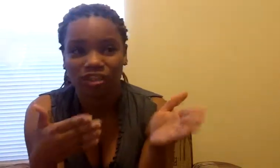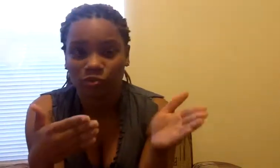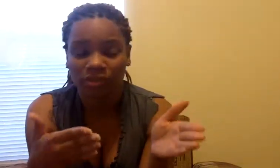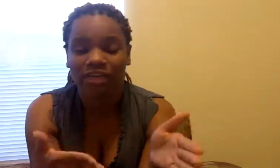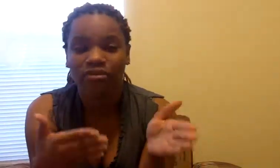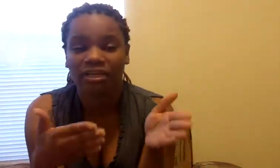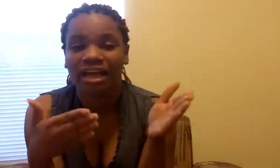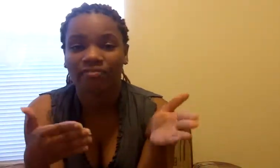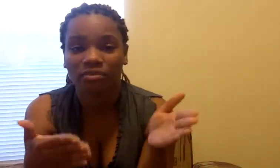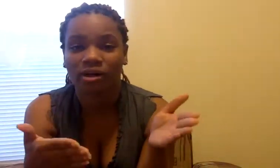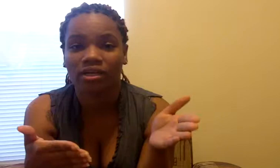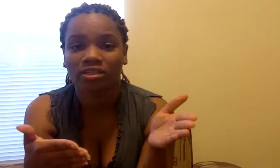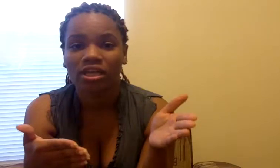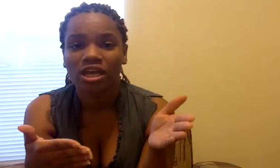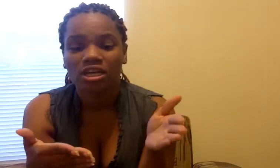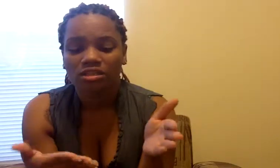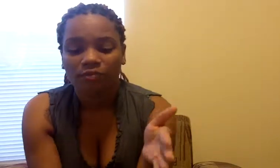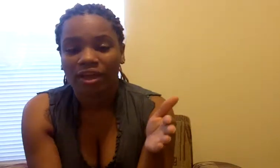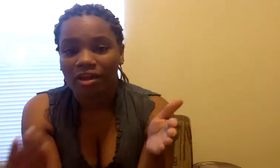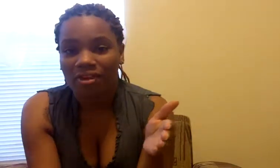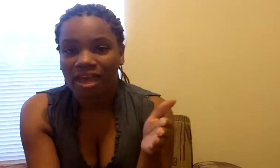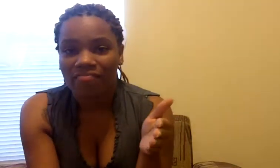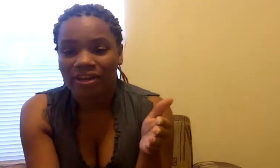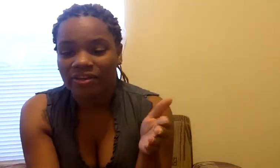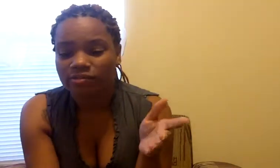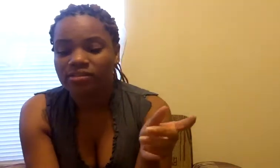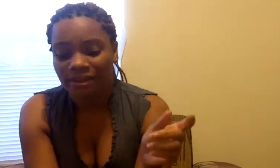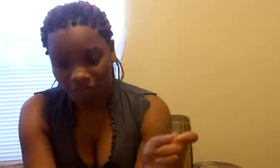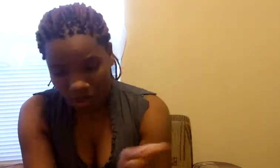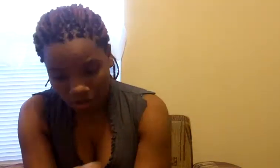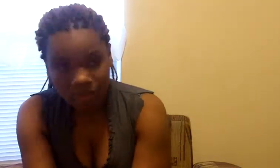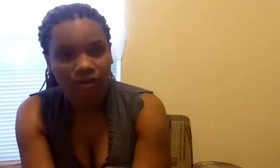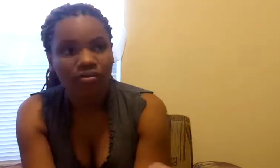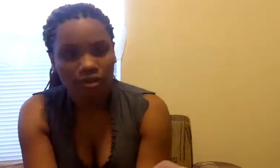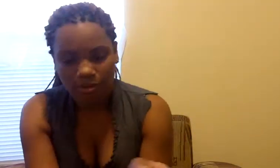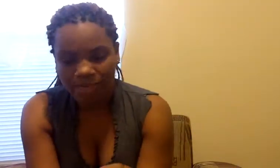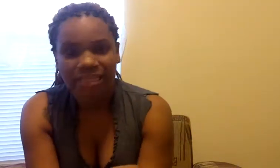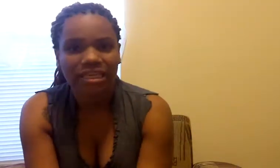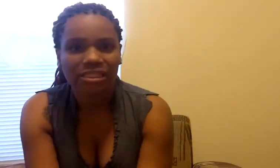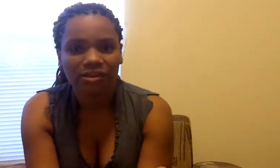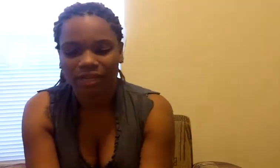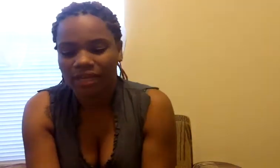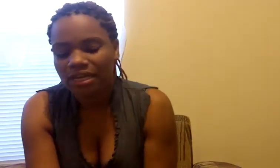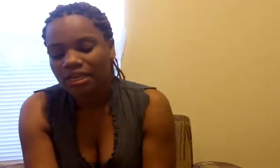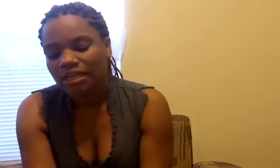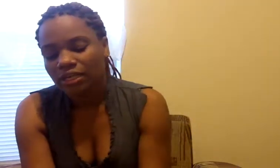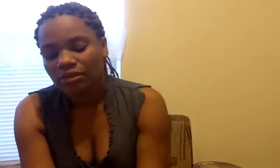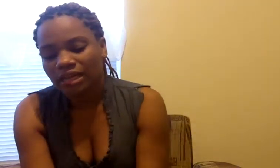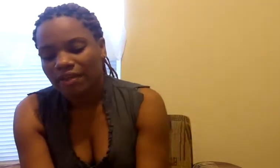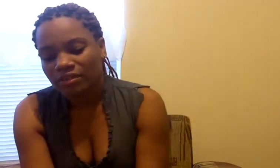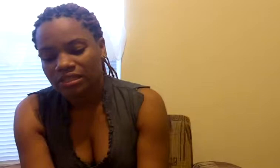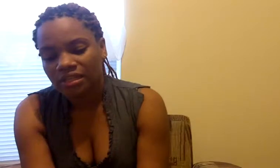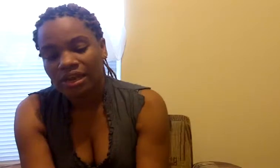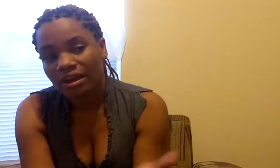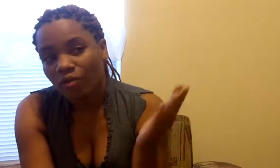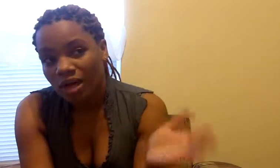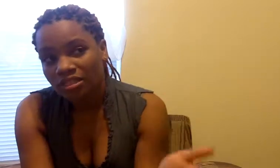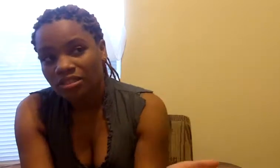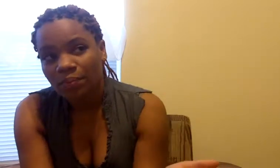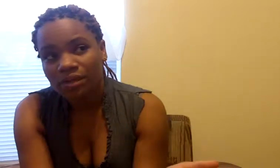visual language they have to watch. So if they already have their notes, they can follow along. That's easier than literally have to sit there and watch the interpreter the